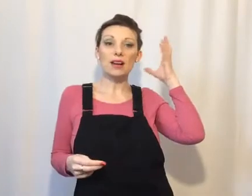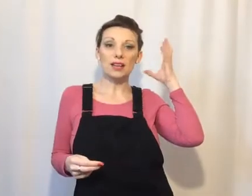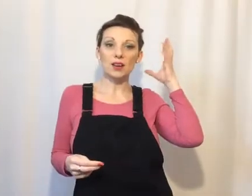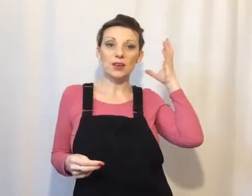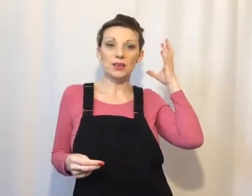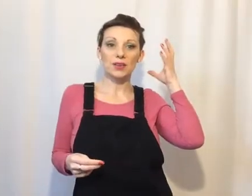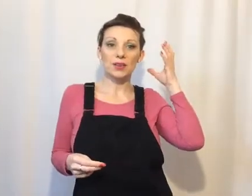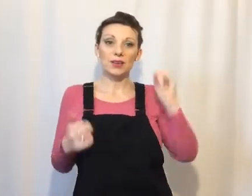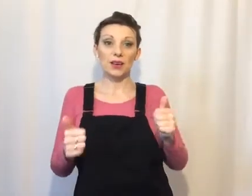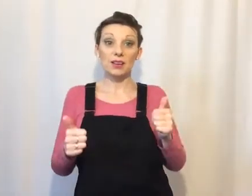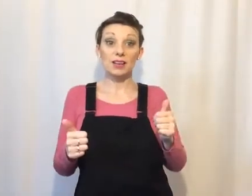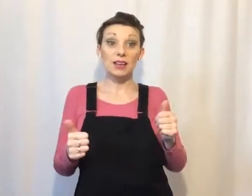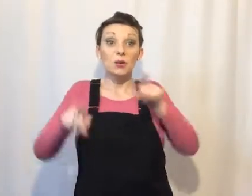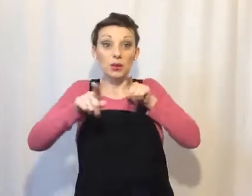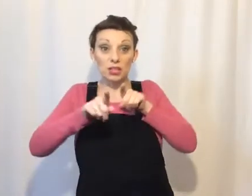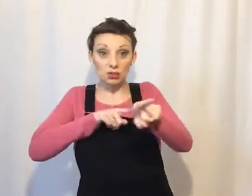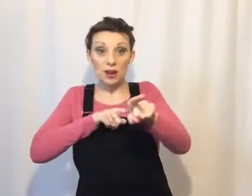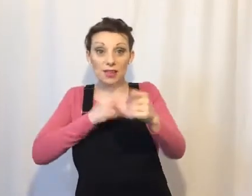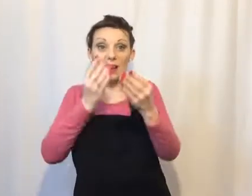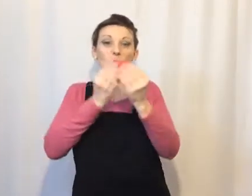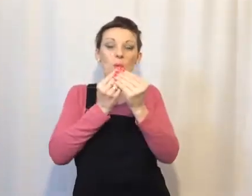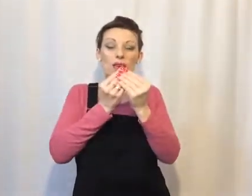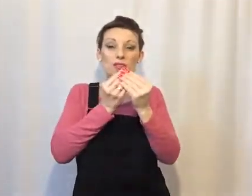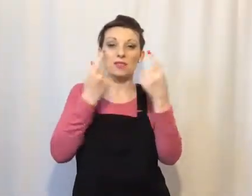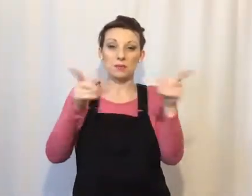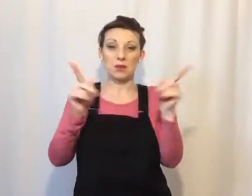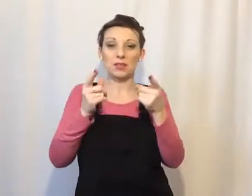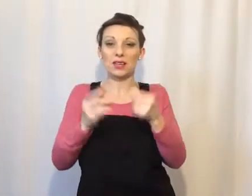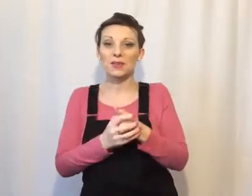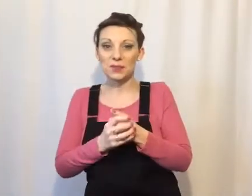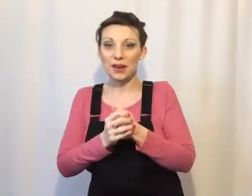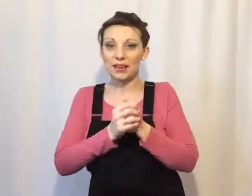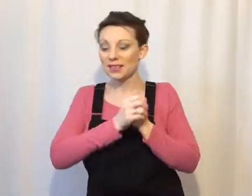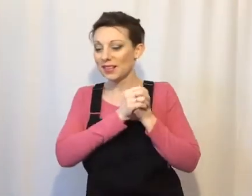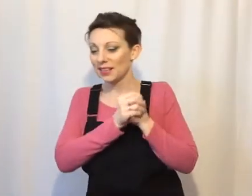radio. Okay, ready? We're going to try that with the music. Okay.